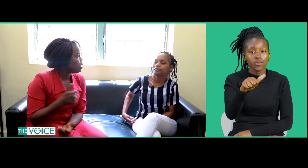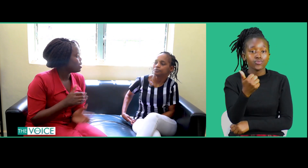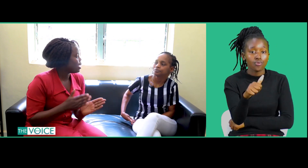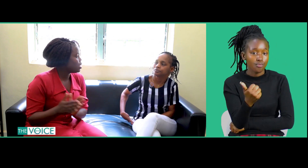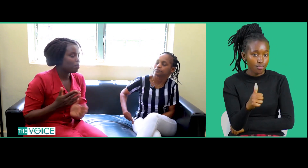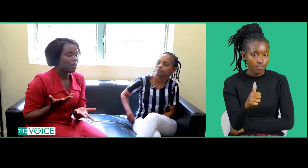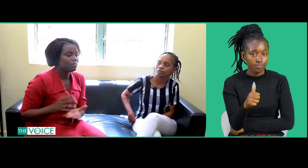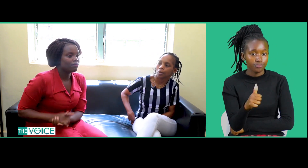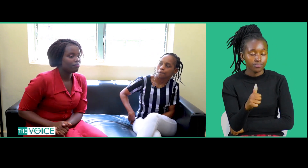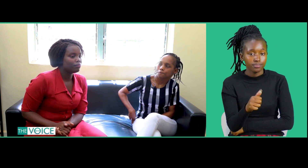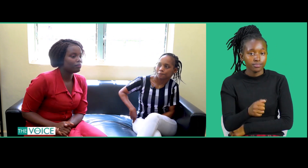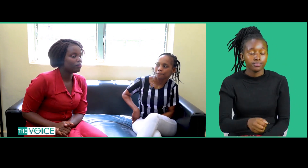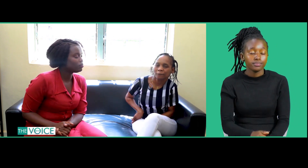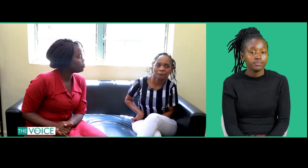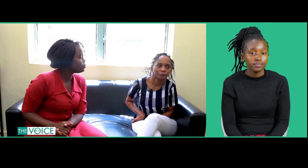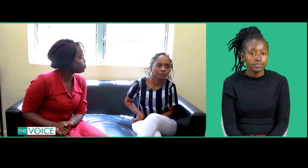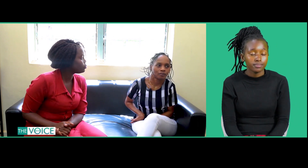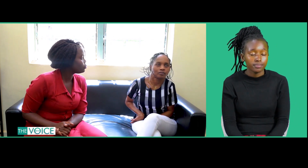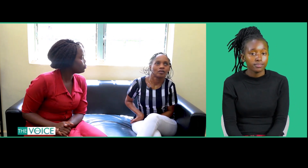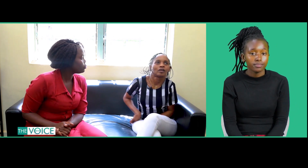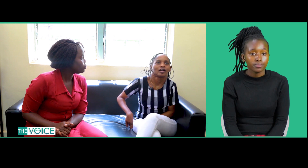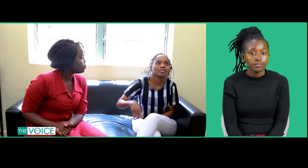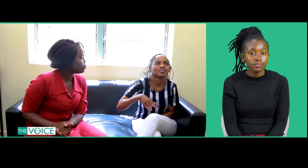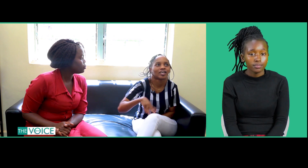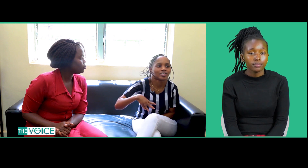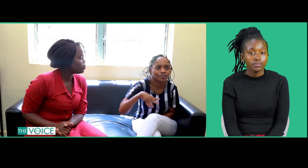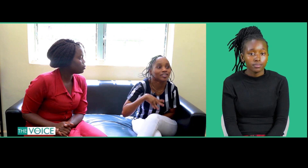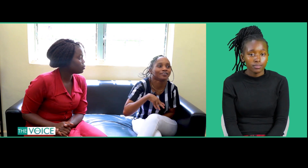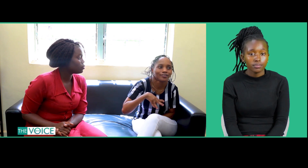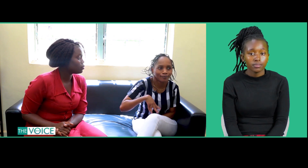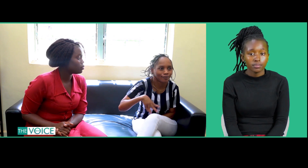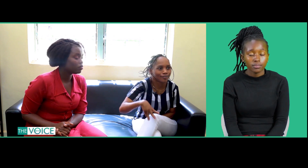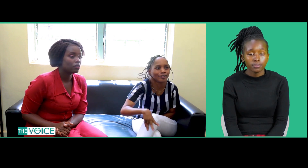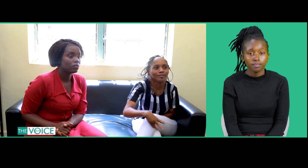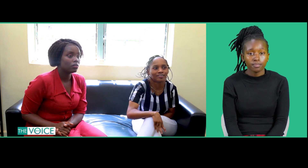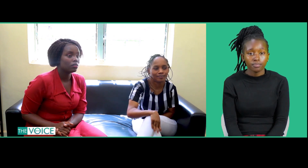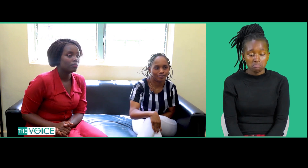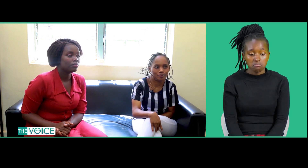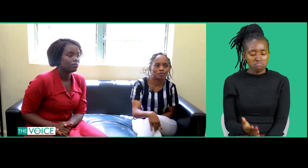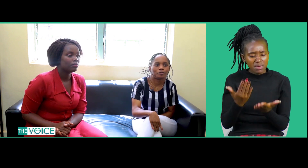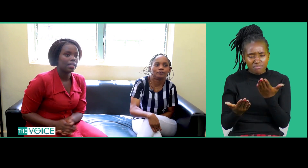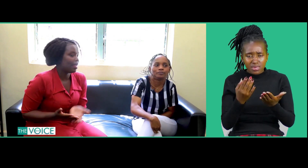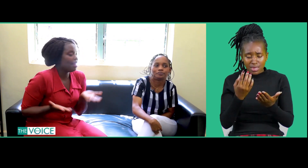Yeah, but Yes. Any plan? Any plans? Do you have any plans? as individual,